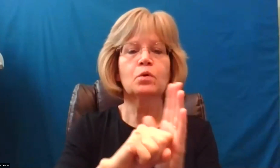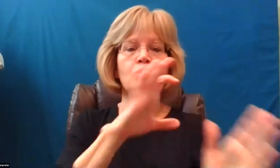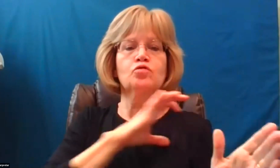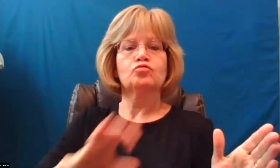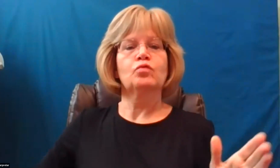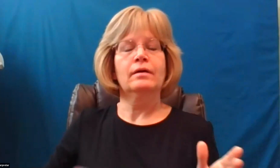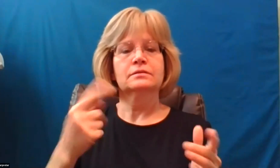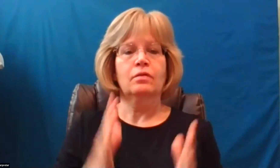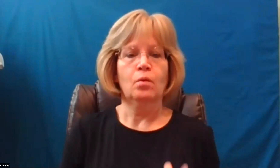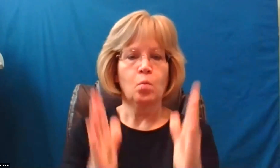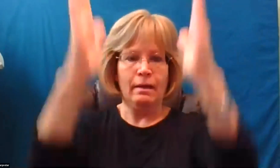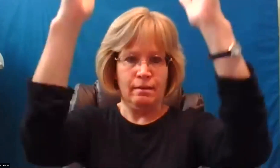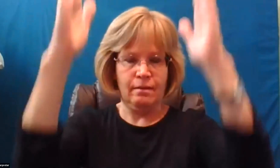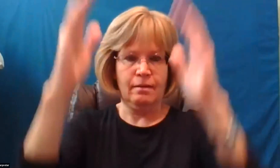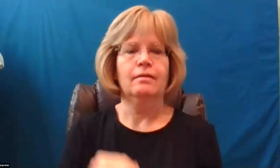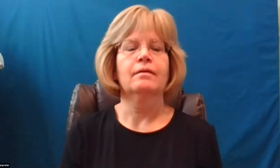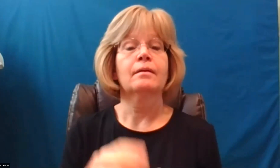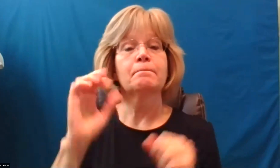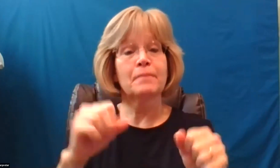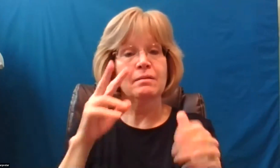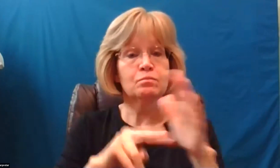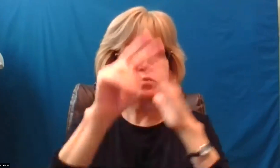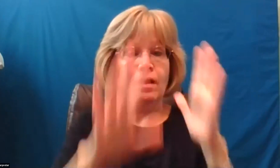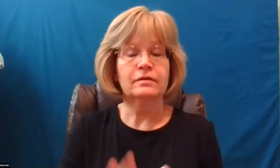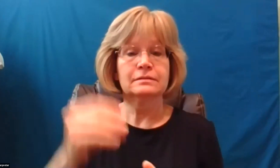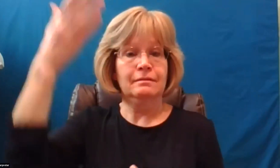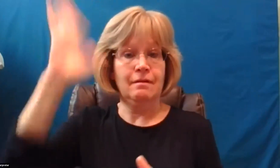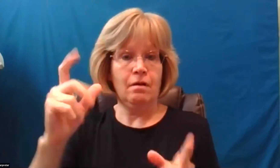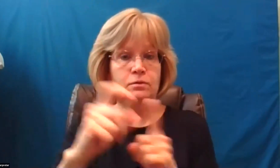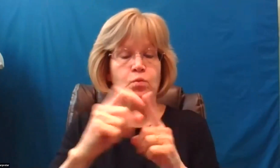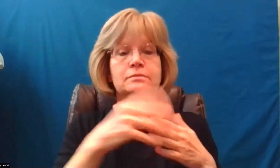word sent from the God and the prophets lead us to the way of salvation.